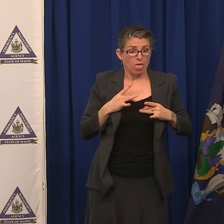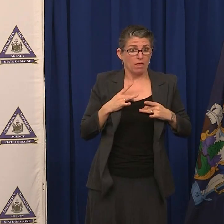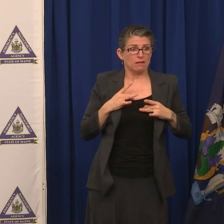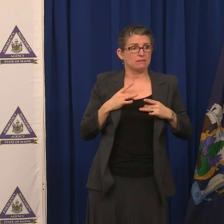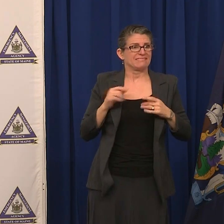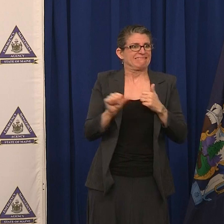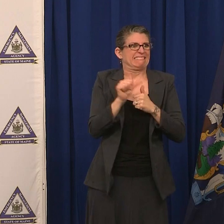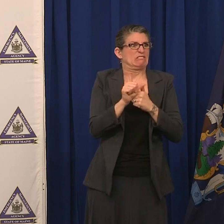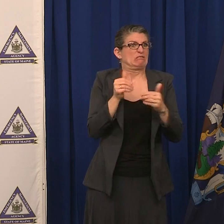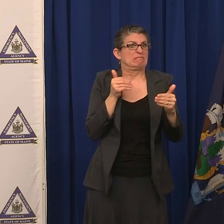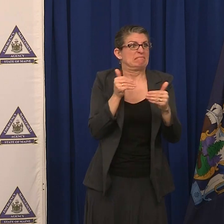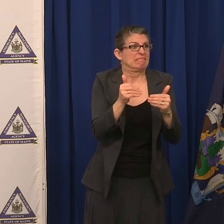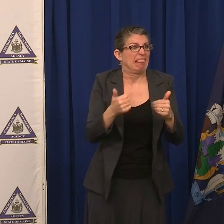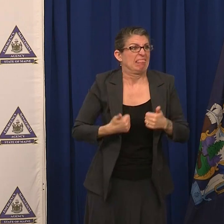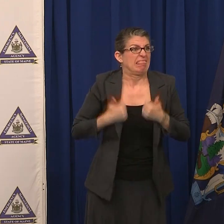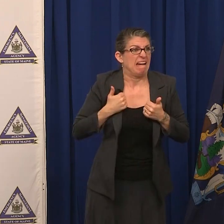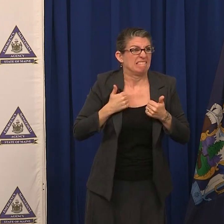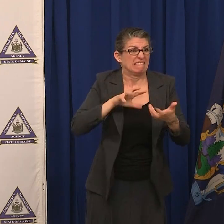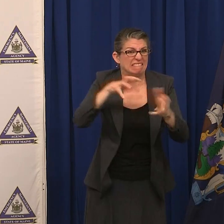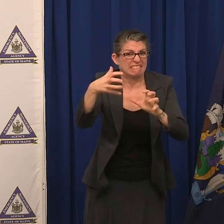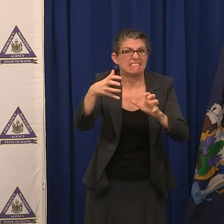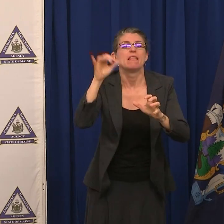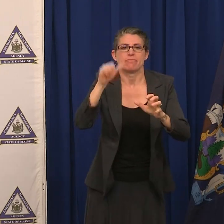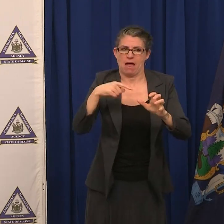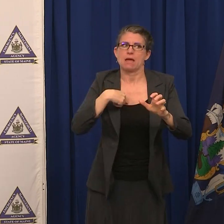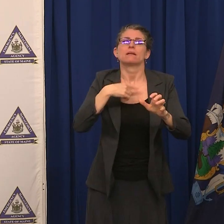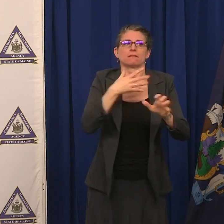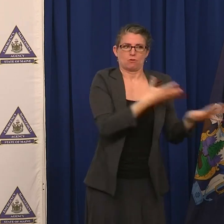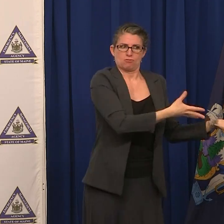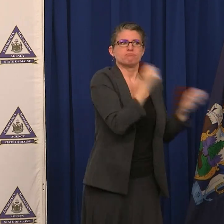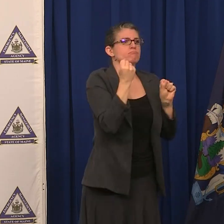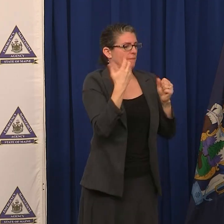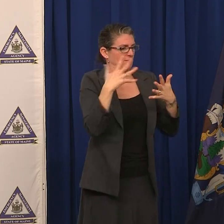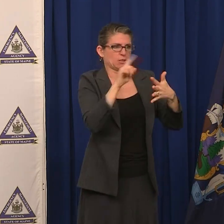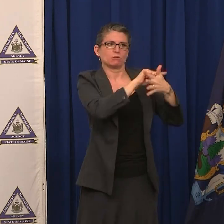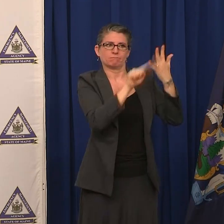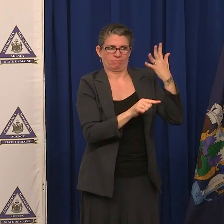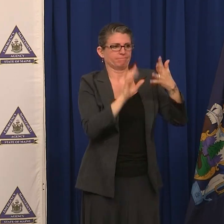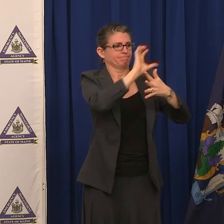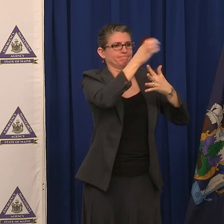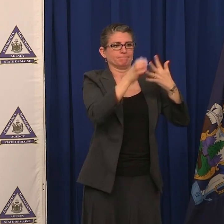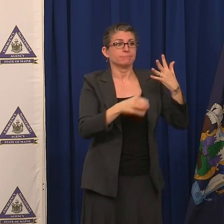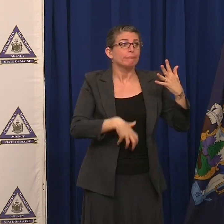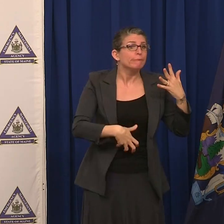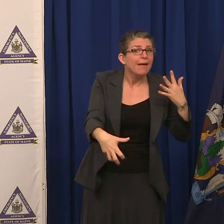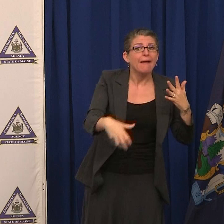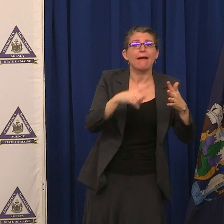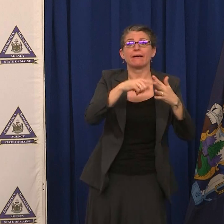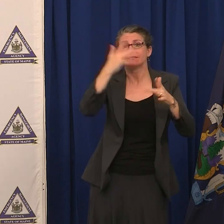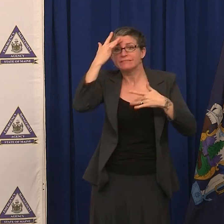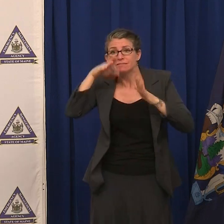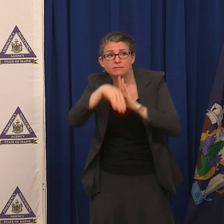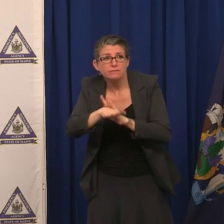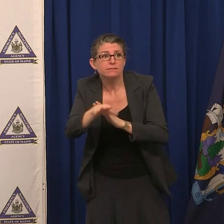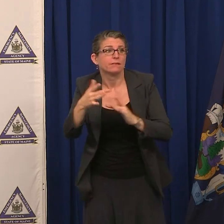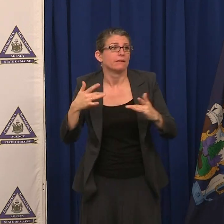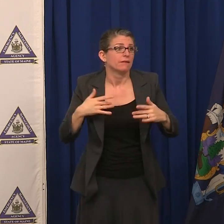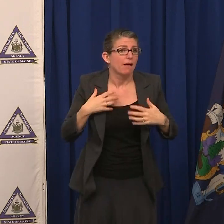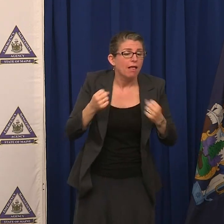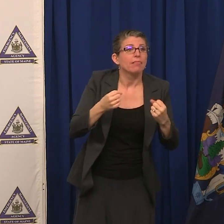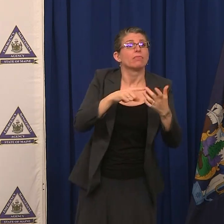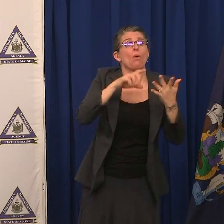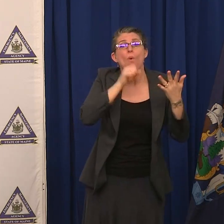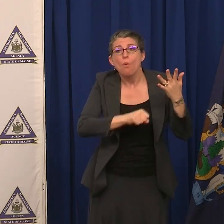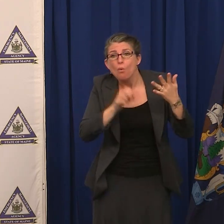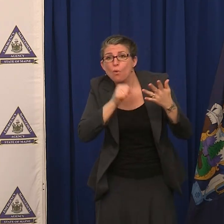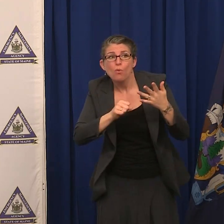Individuals who are either ill and in the hospitals, or who are healthcare workers and could be potentially interacting